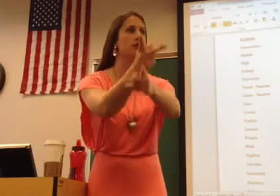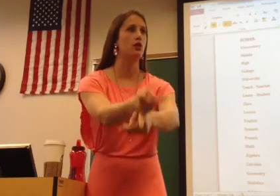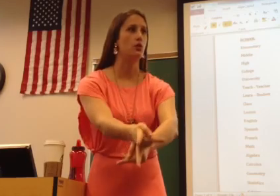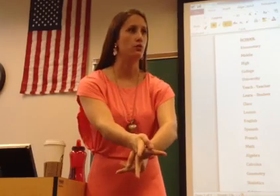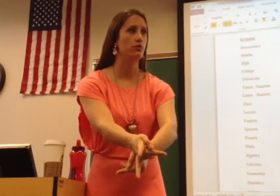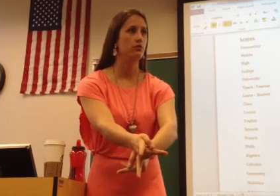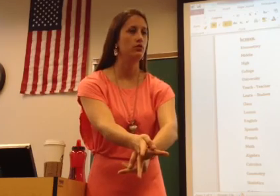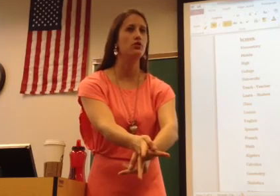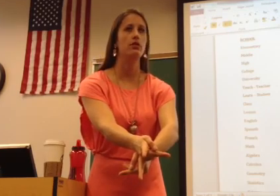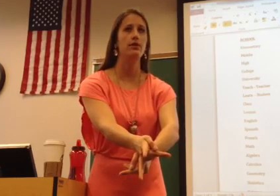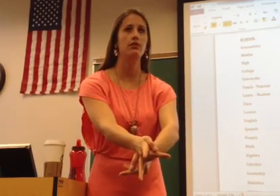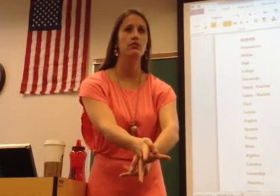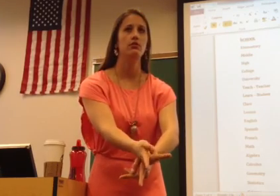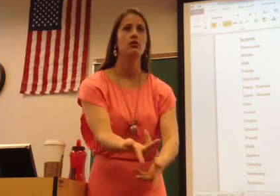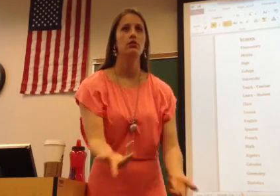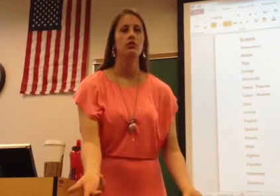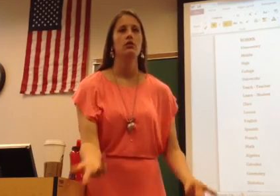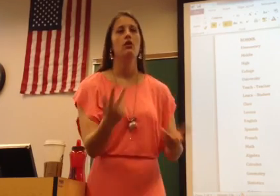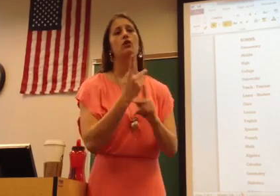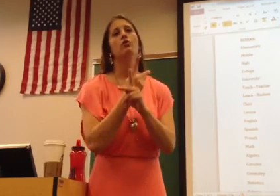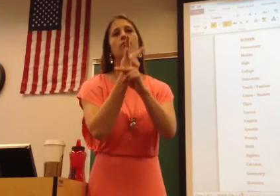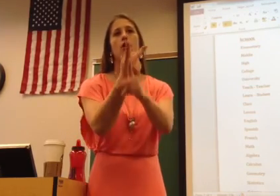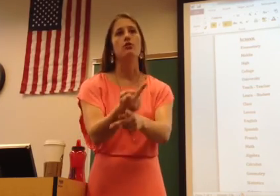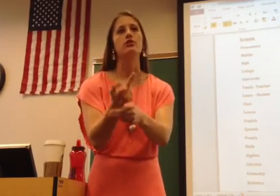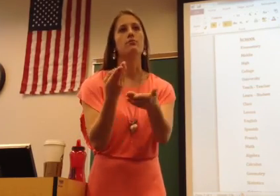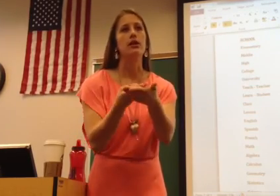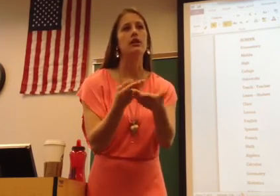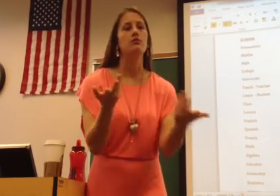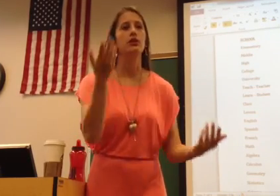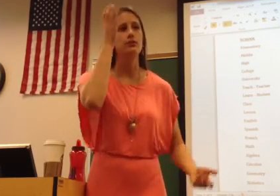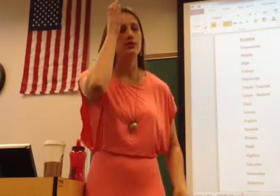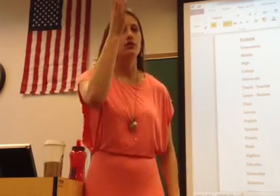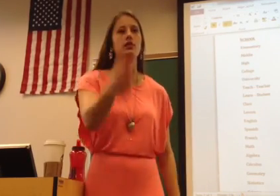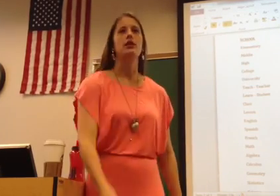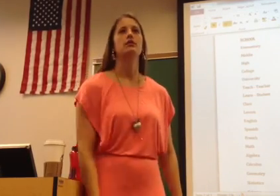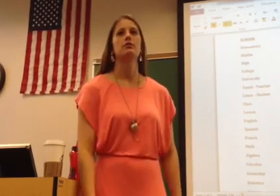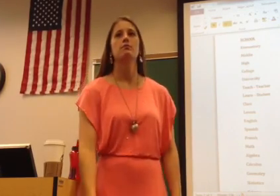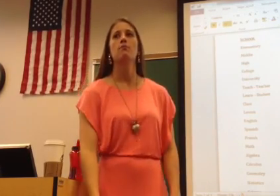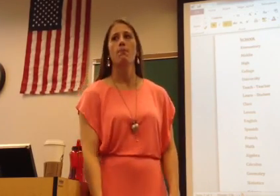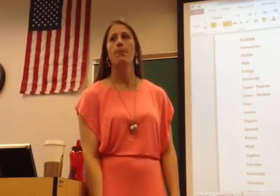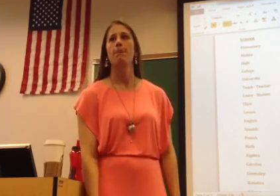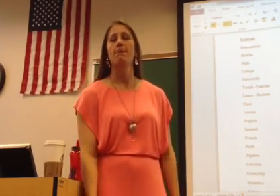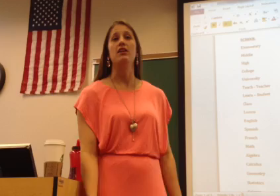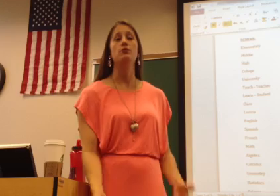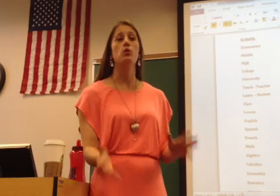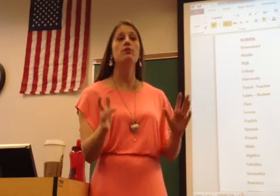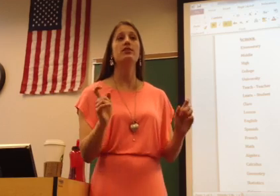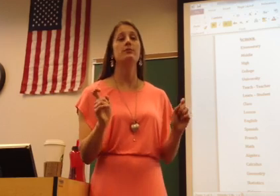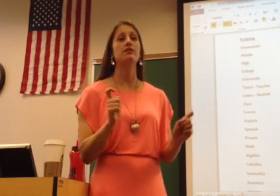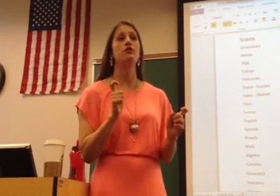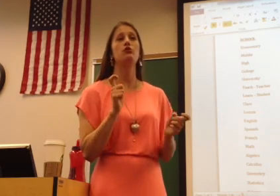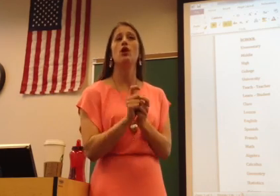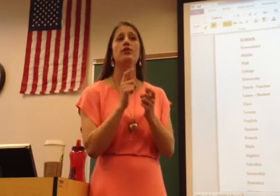loan. Do you know what I mean? Or can borrow some money. It really depends on the context. And if you want to be specific, you can always